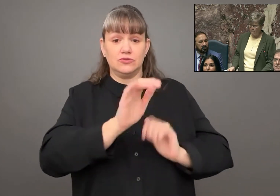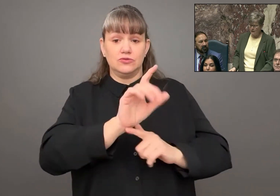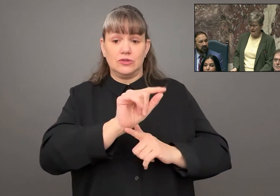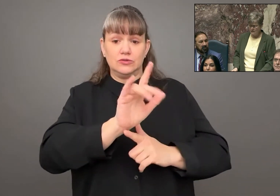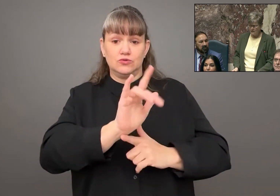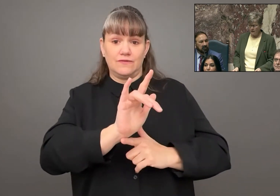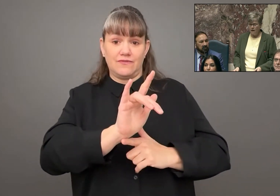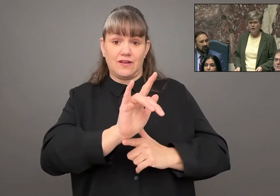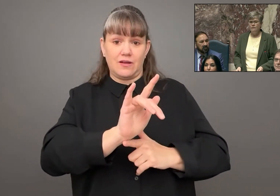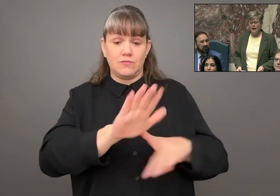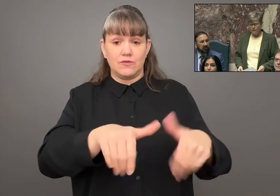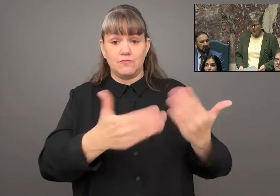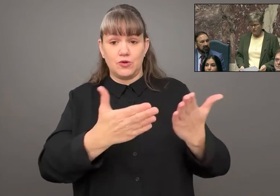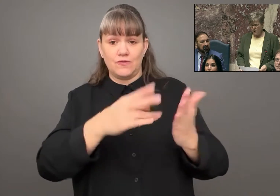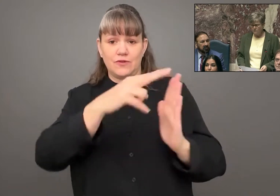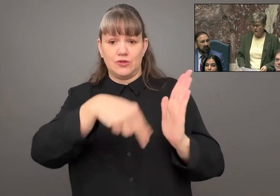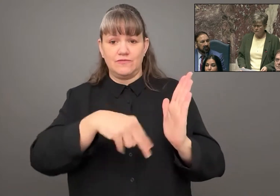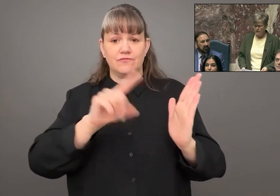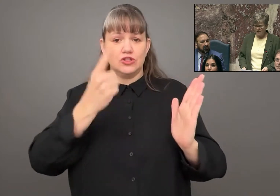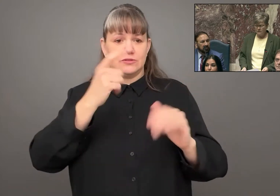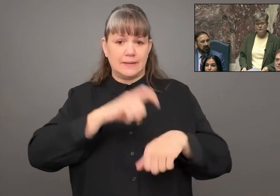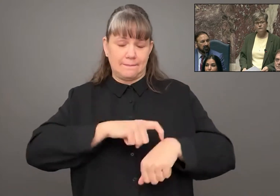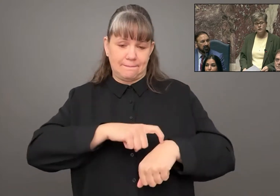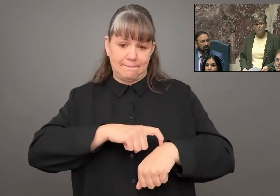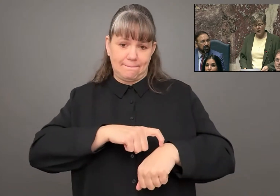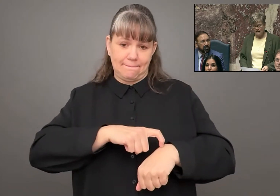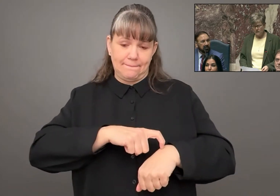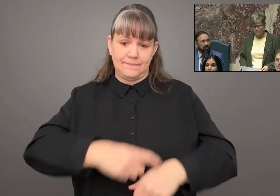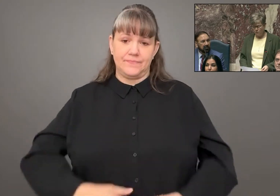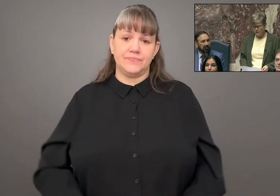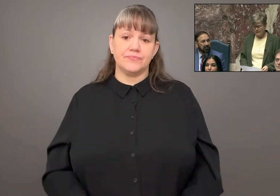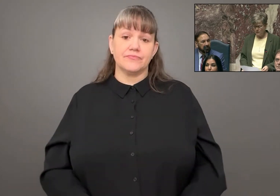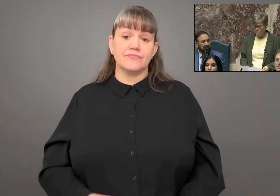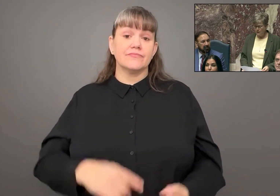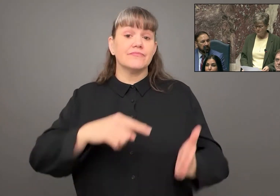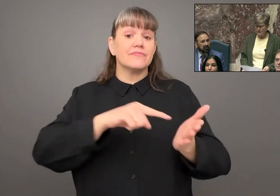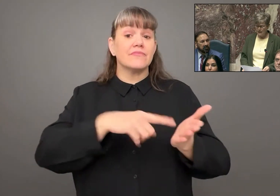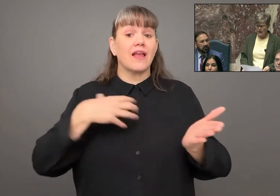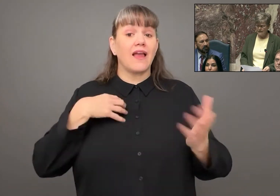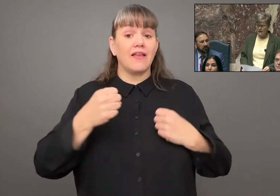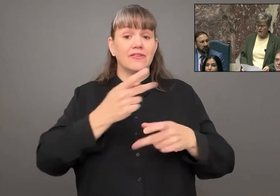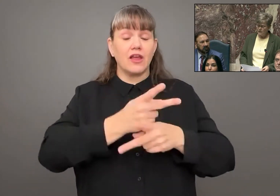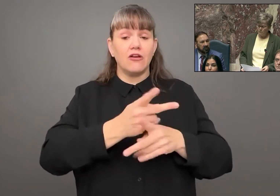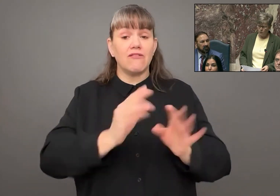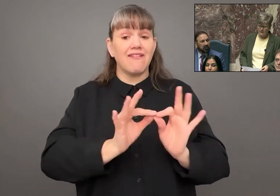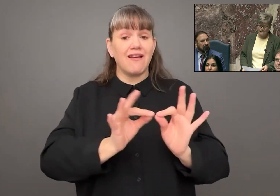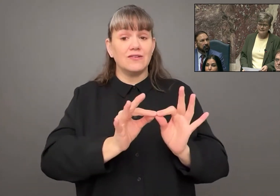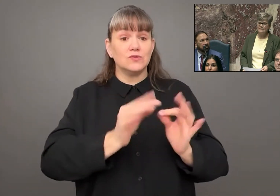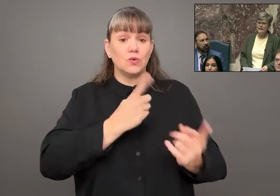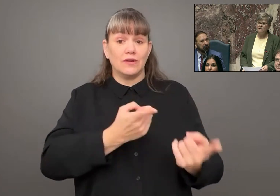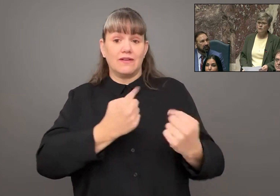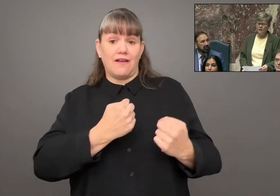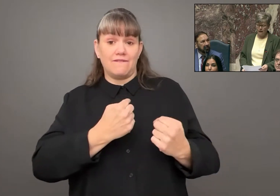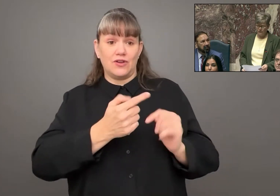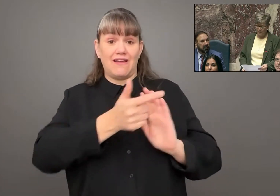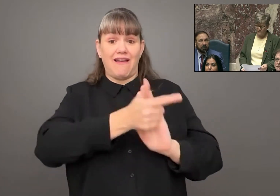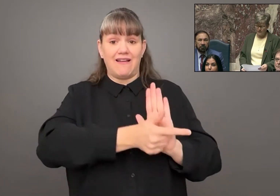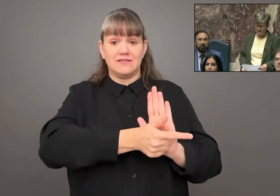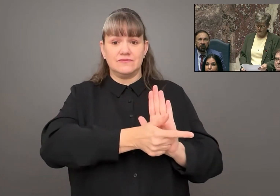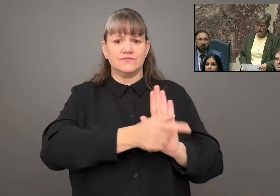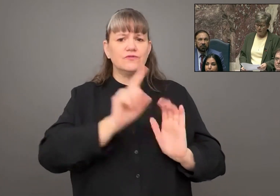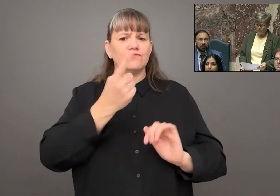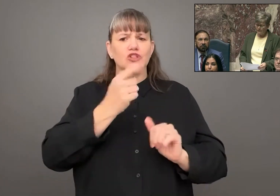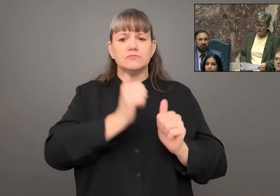Costs Recovery Act. The Healthcare Costs Recovery Act, first brought into force in 2009, supports a sustainable